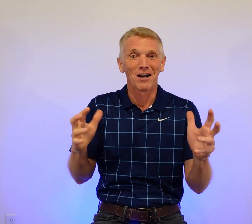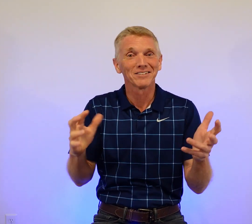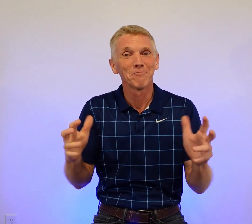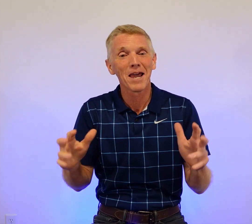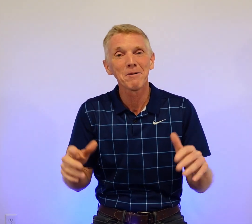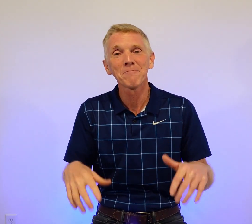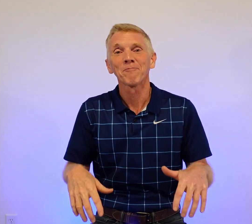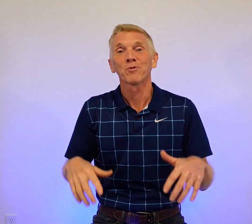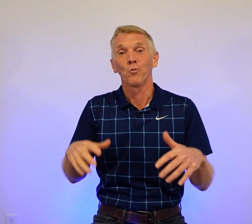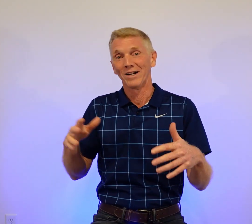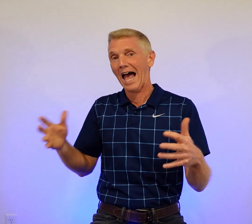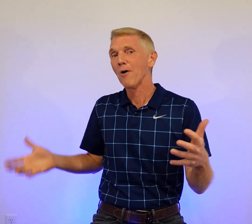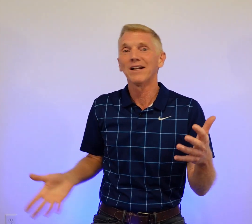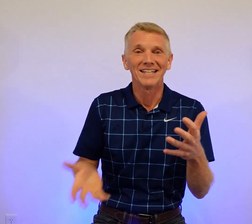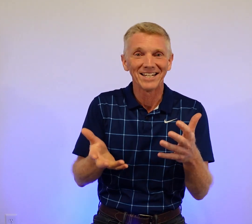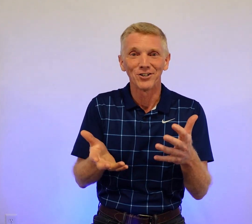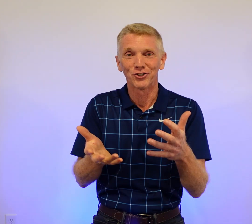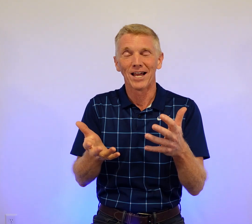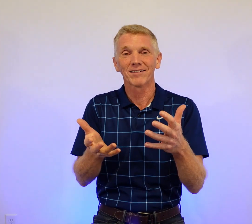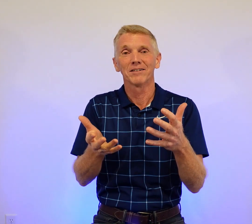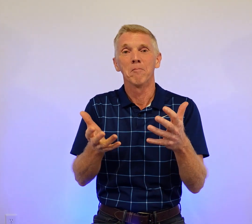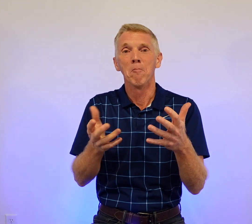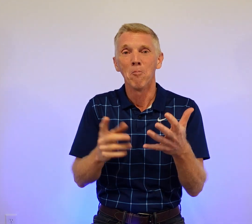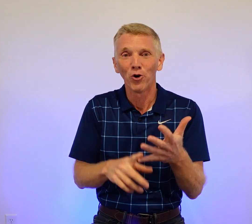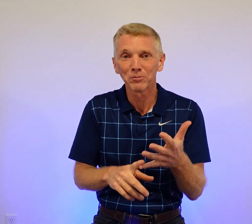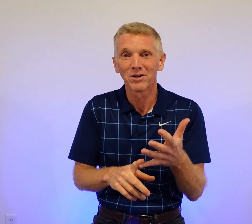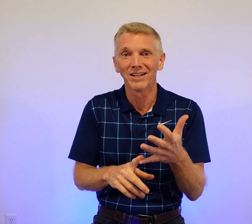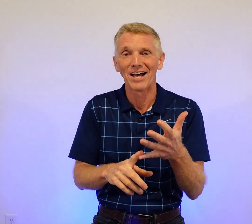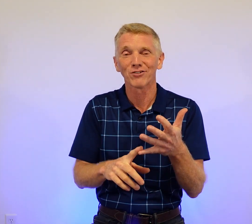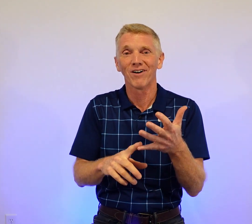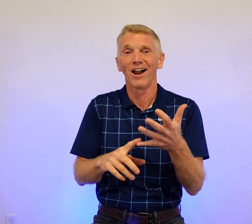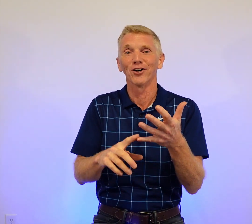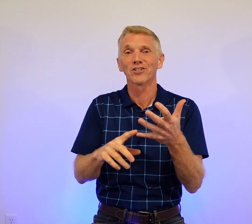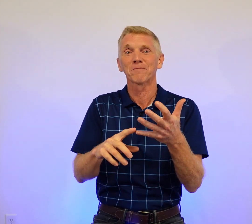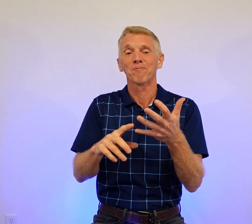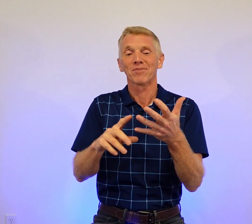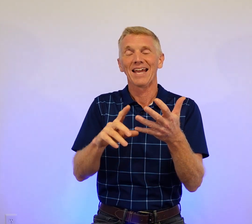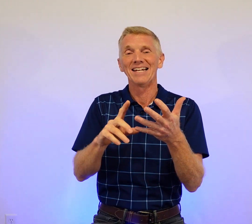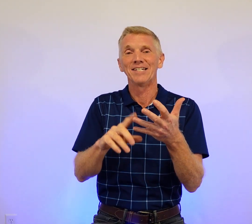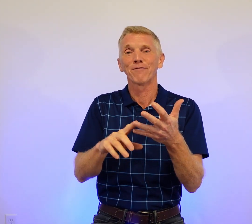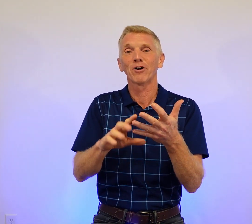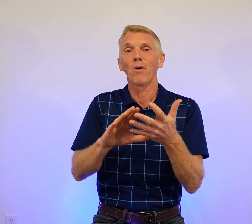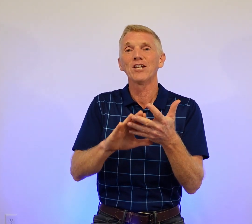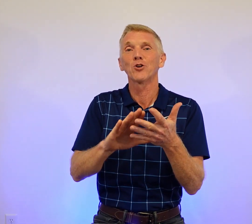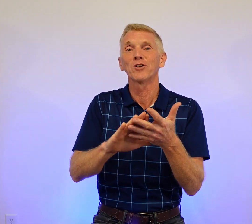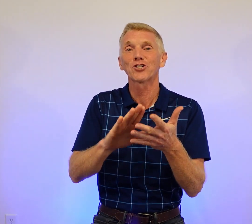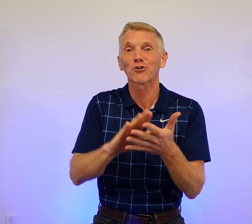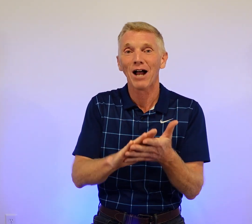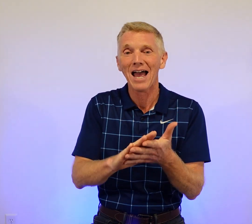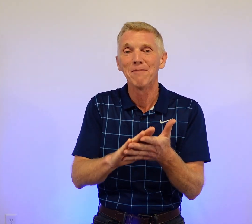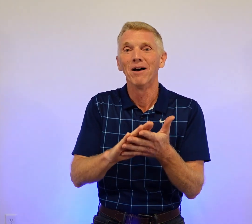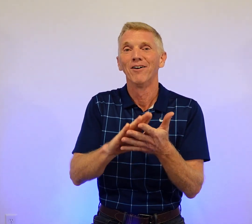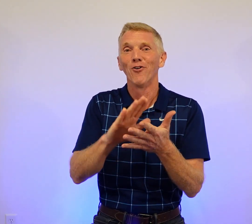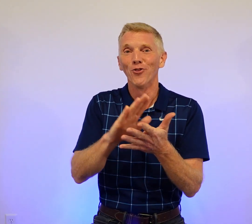struggling maybe. We're now going to interject multiple classifiers and different ways to describe